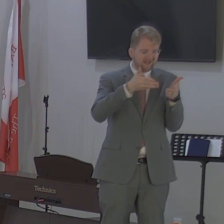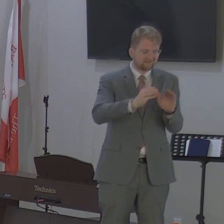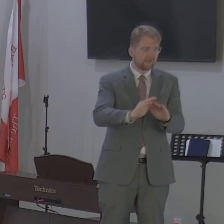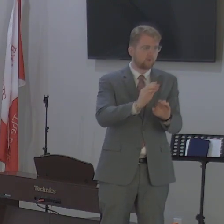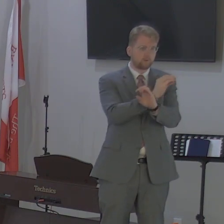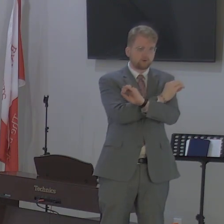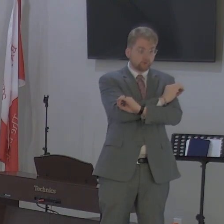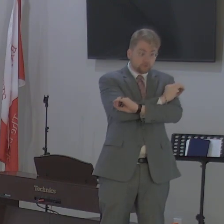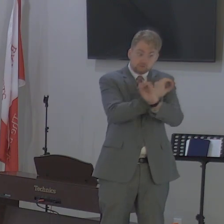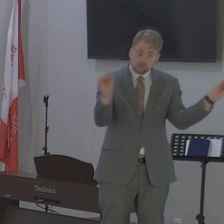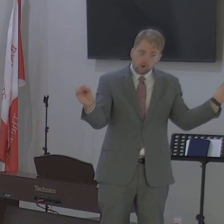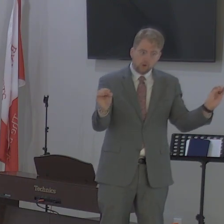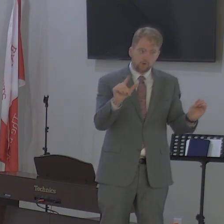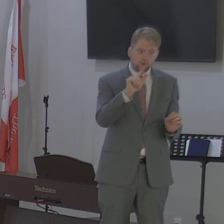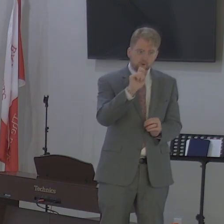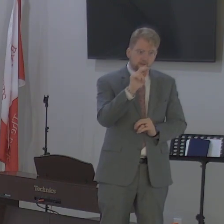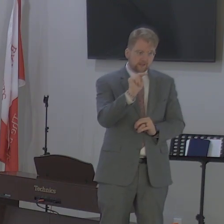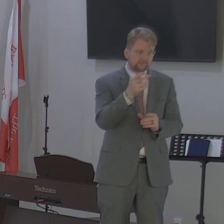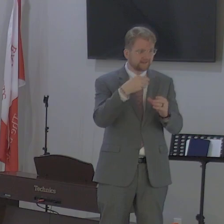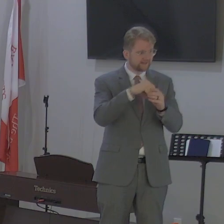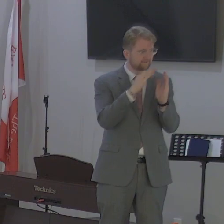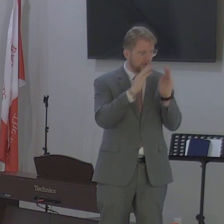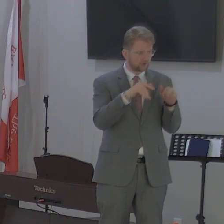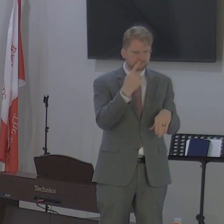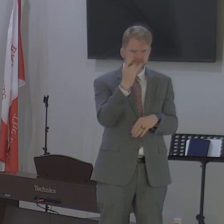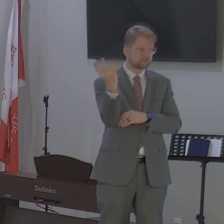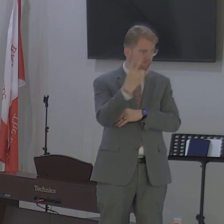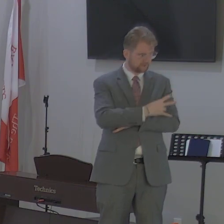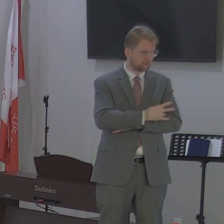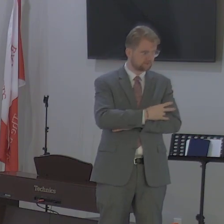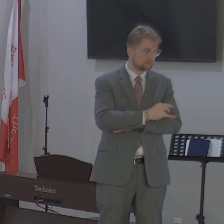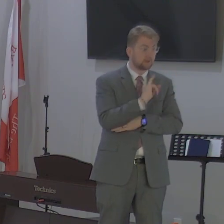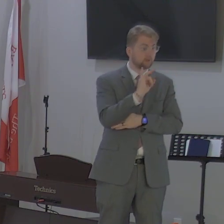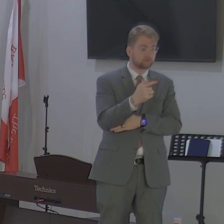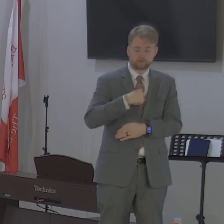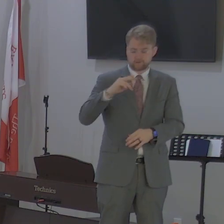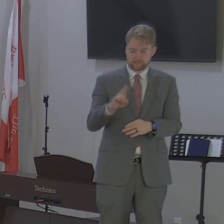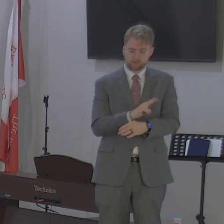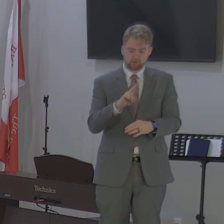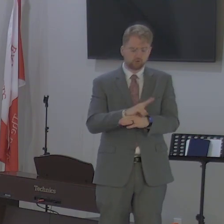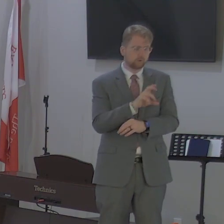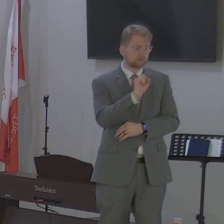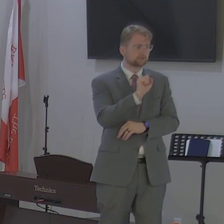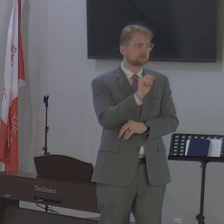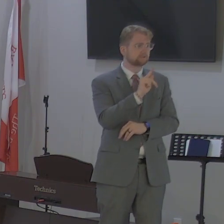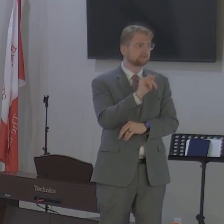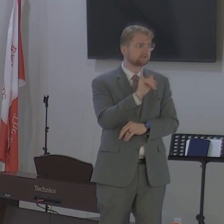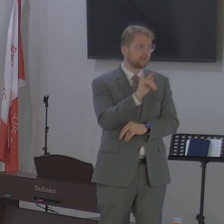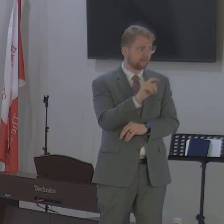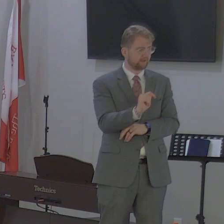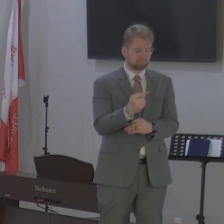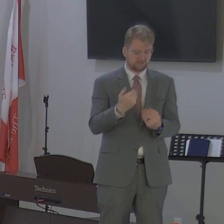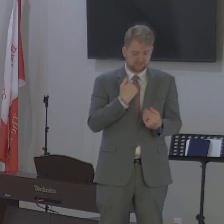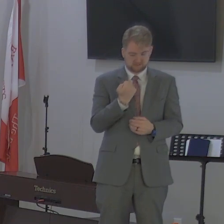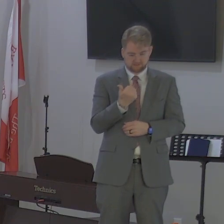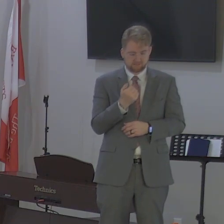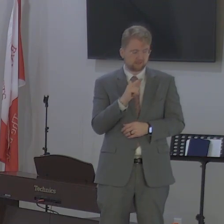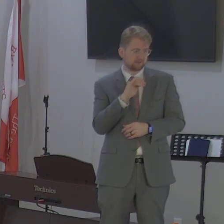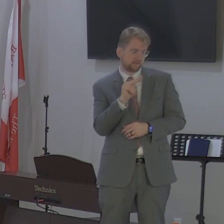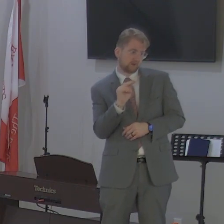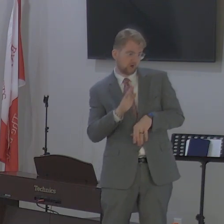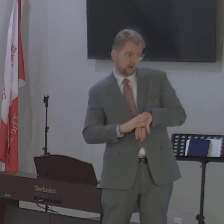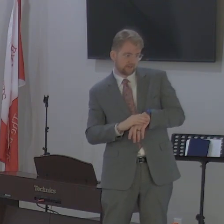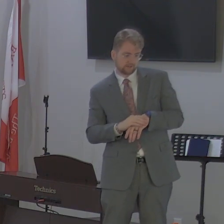7 days. 7 days. So if I used a good old-fashioned skillet and it had leaven on it, we're coming to the